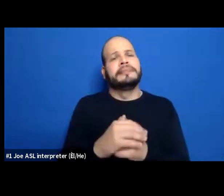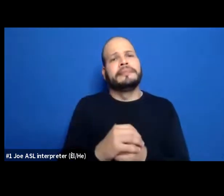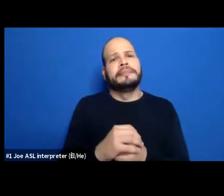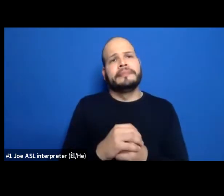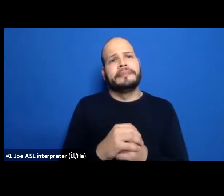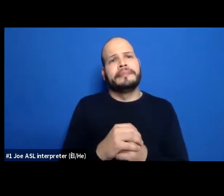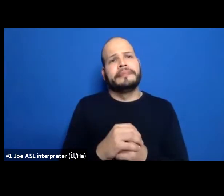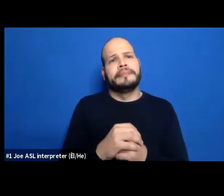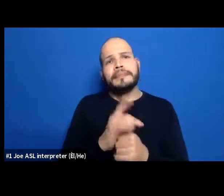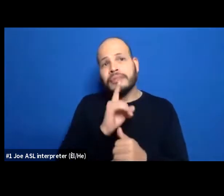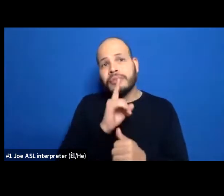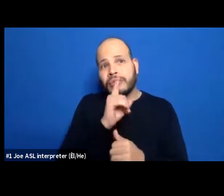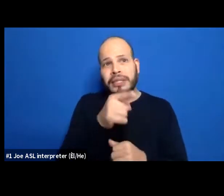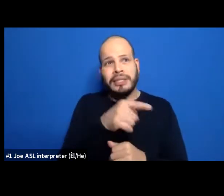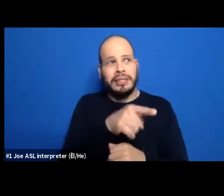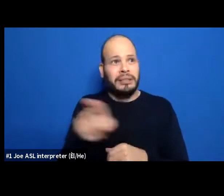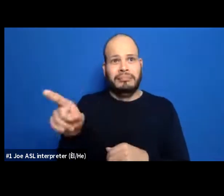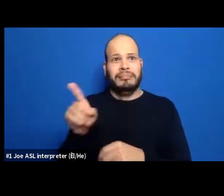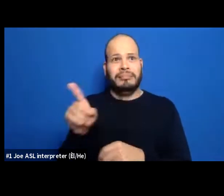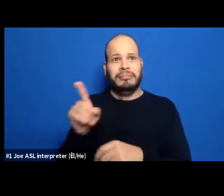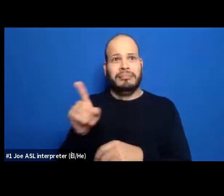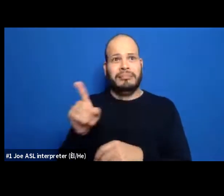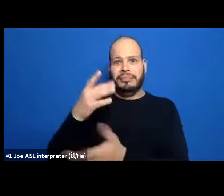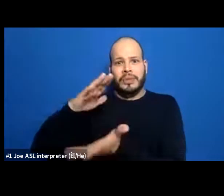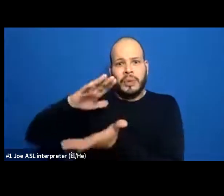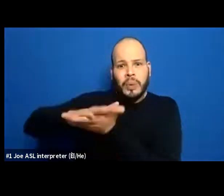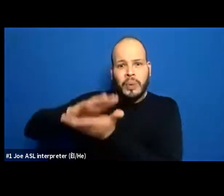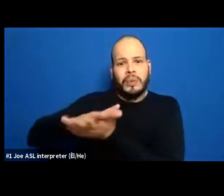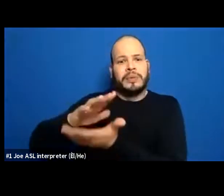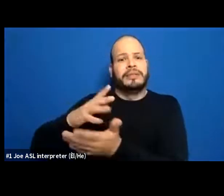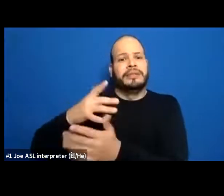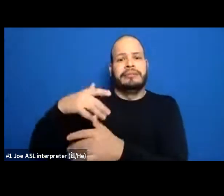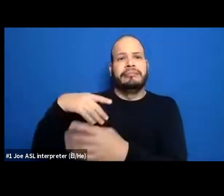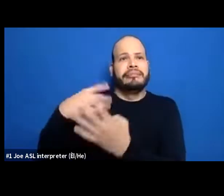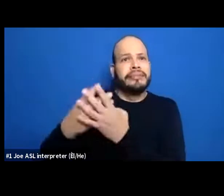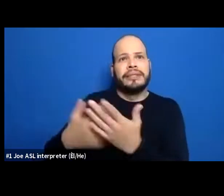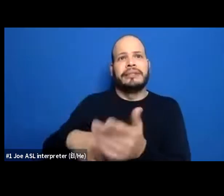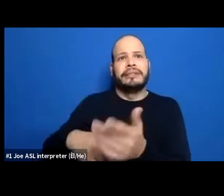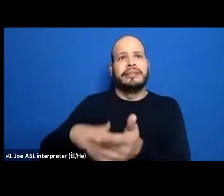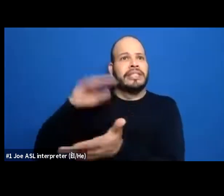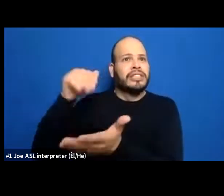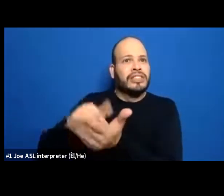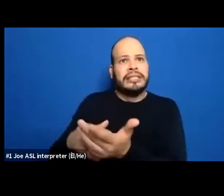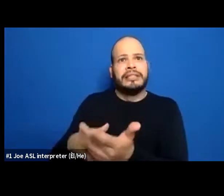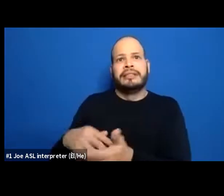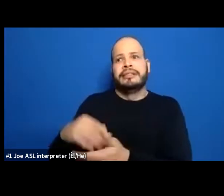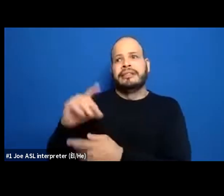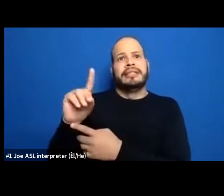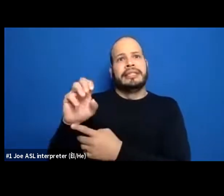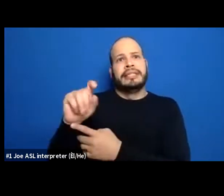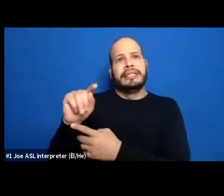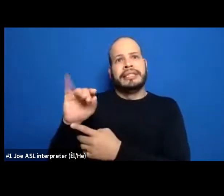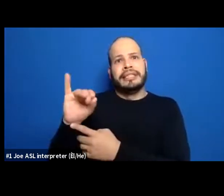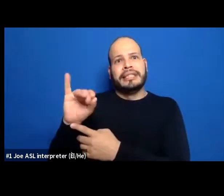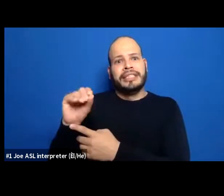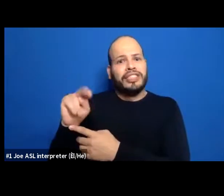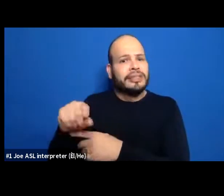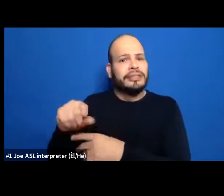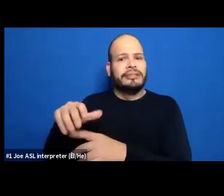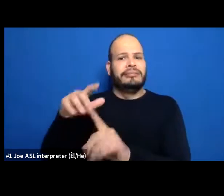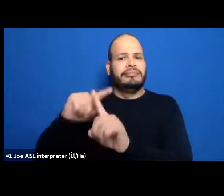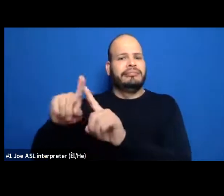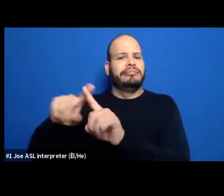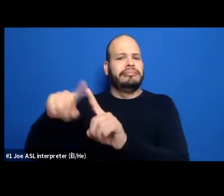like prisons, like detention centers, like nation states work to define who is worthy